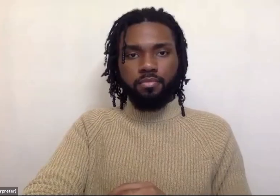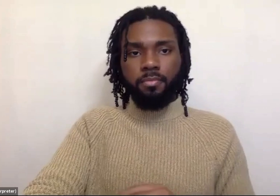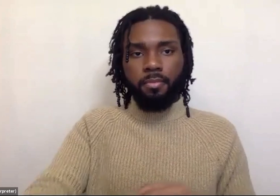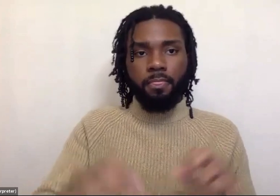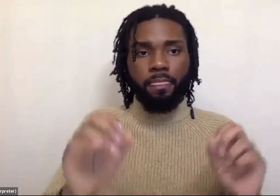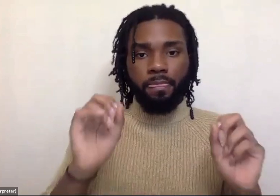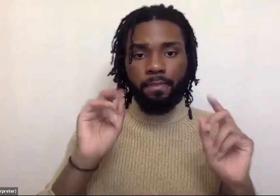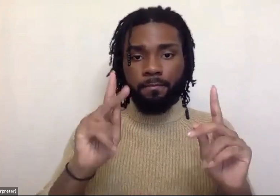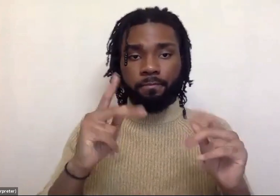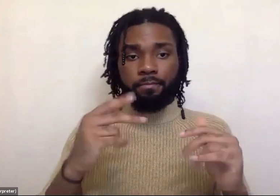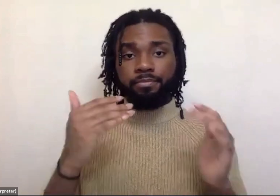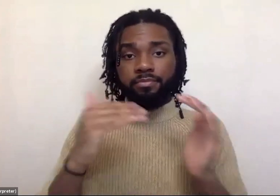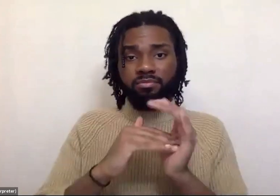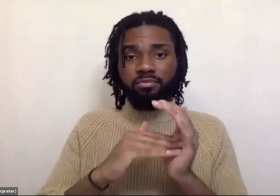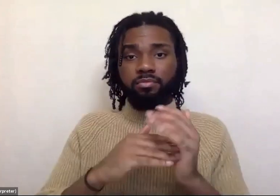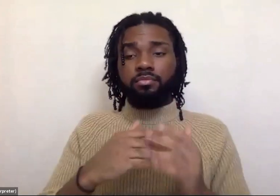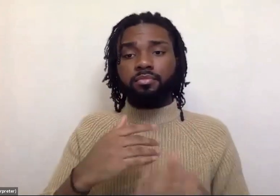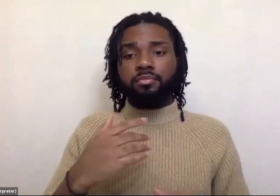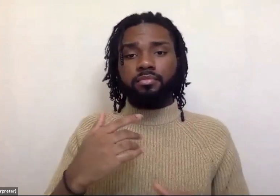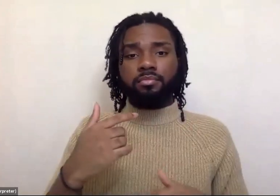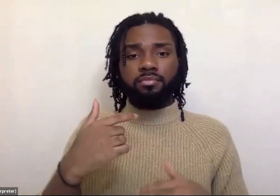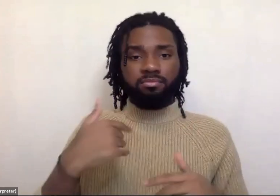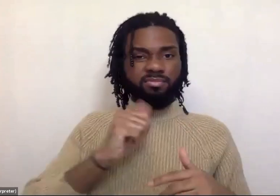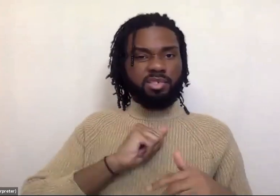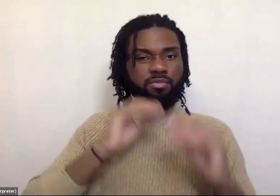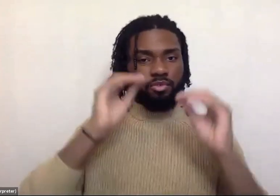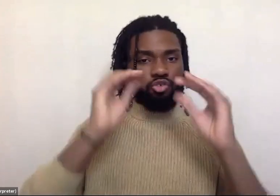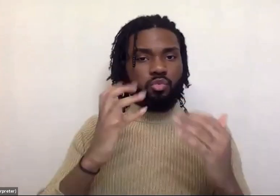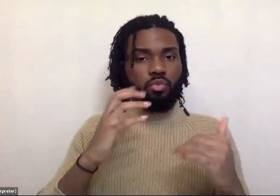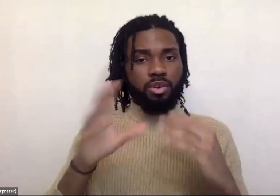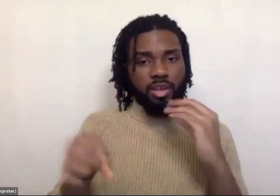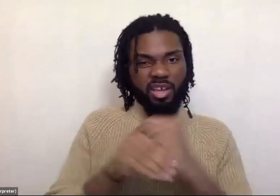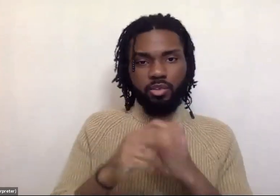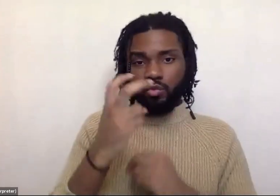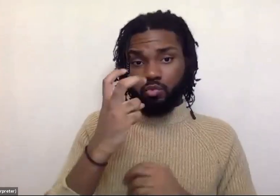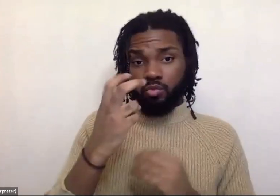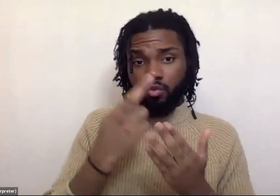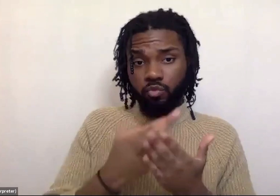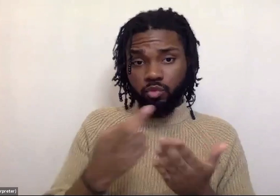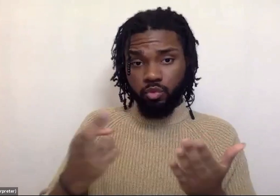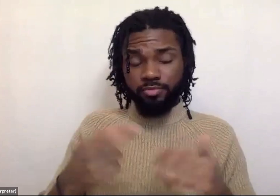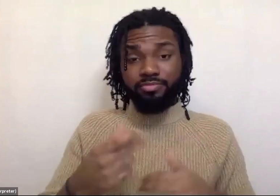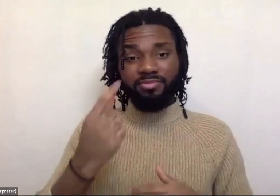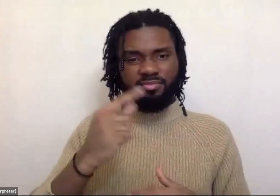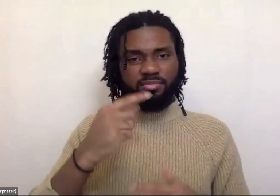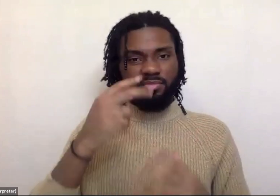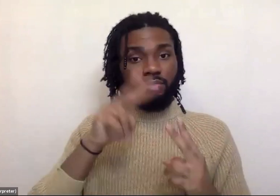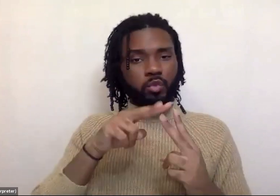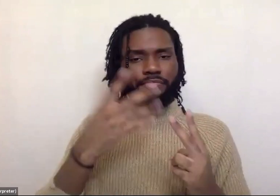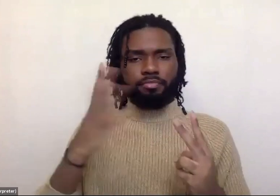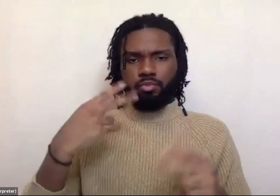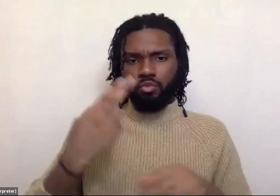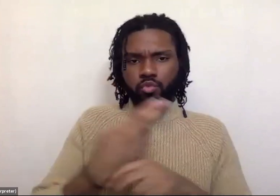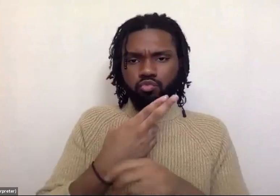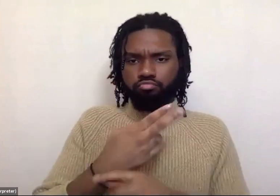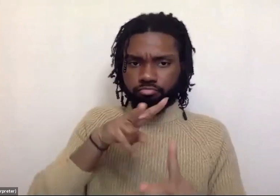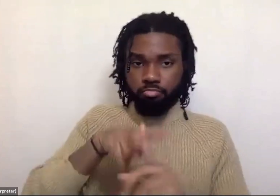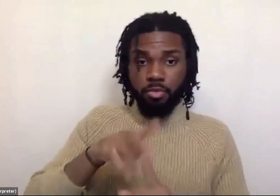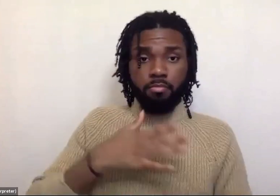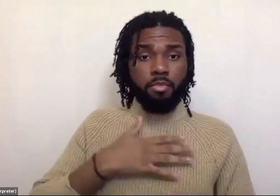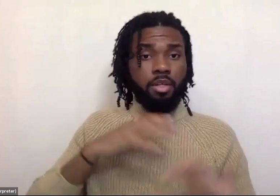I'd like to briefly share 2 additional resources. And these are both resources that I've used in my classroom and love a whole